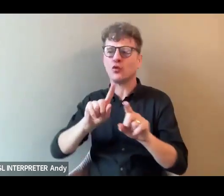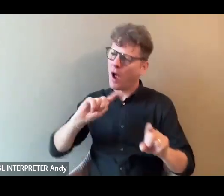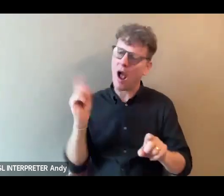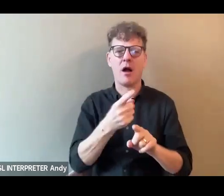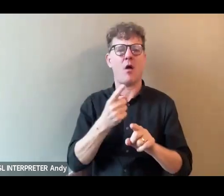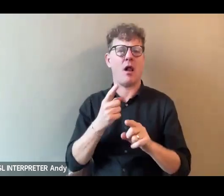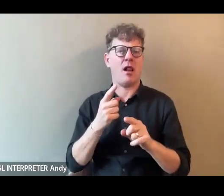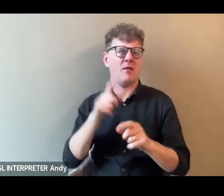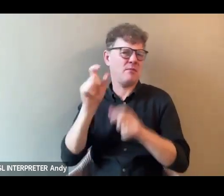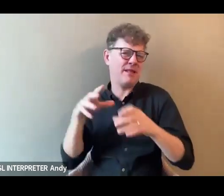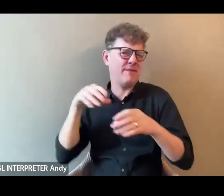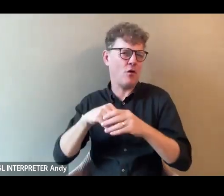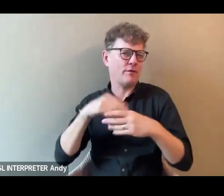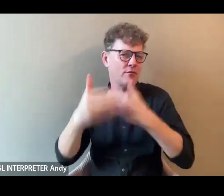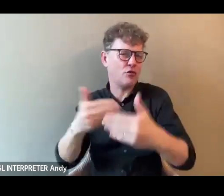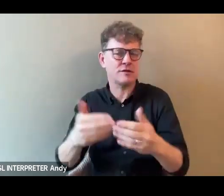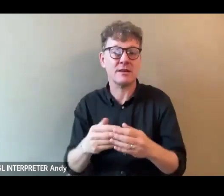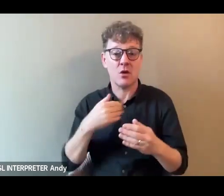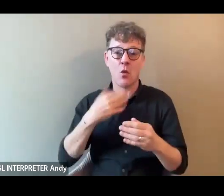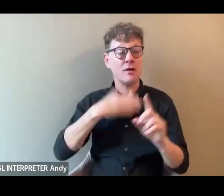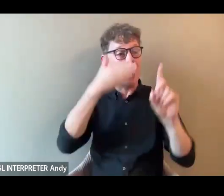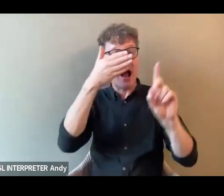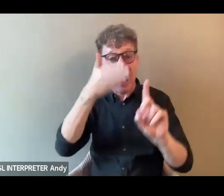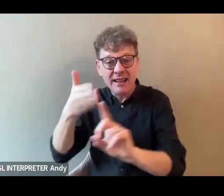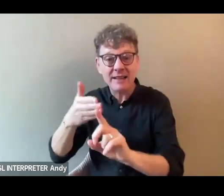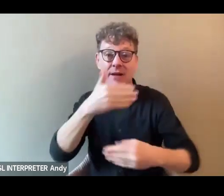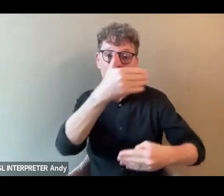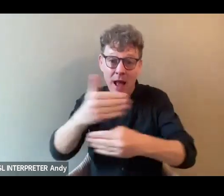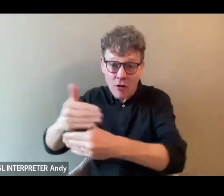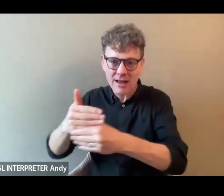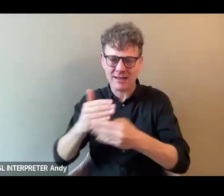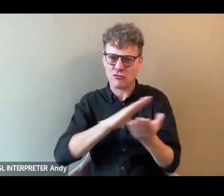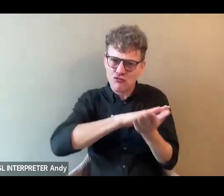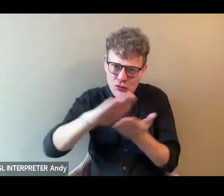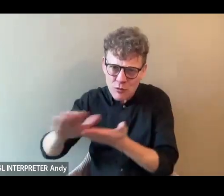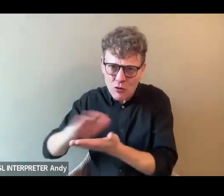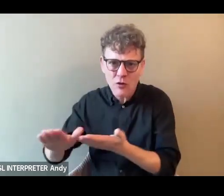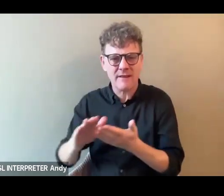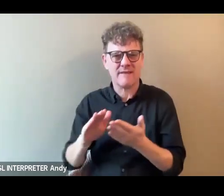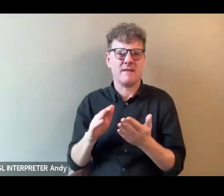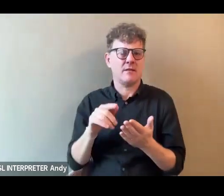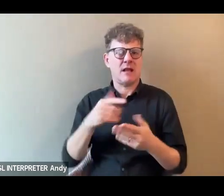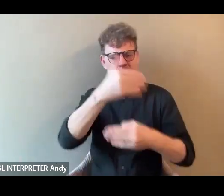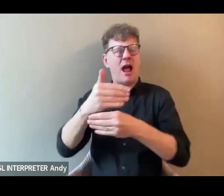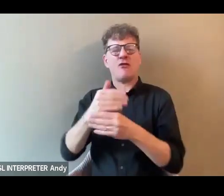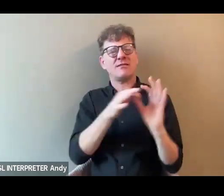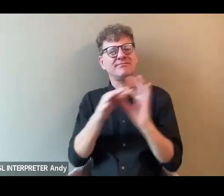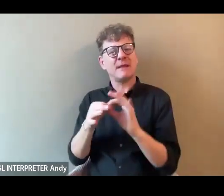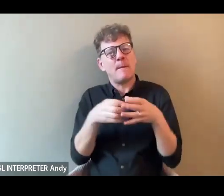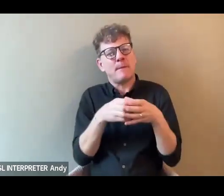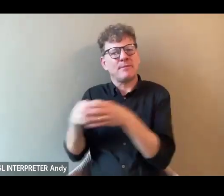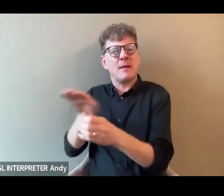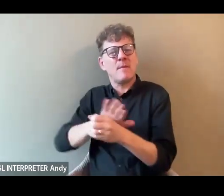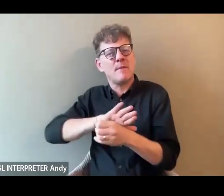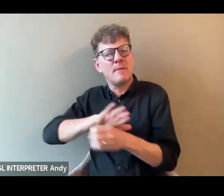To identify barriers and remove those barriers experienced by marginalised groups. And it's not just about helping